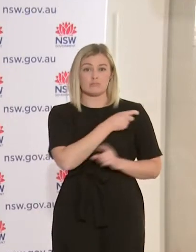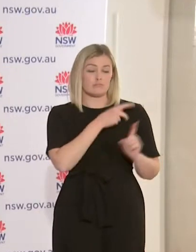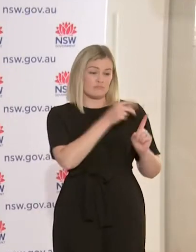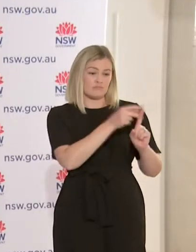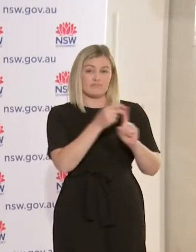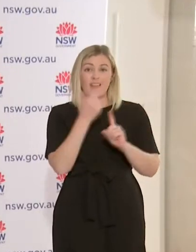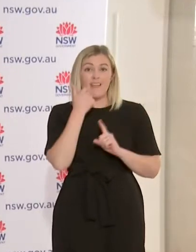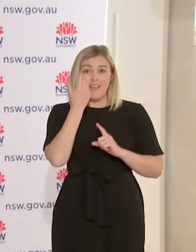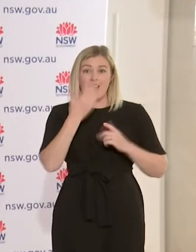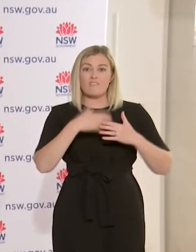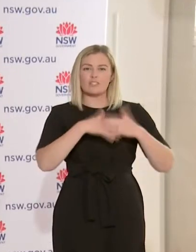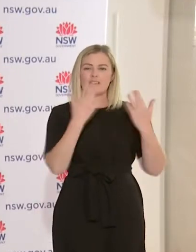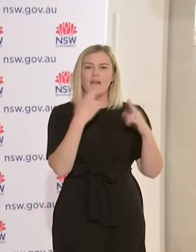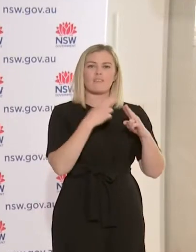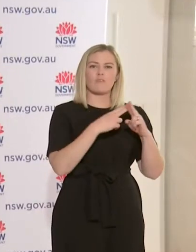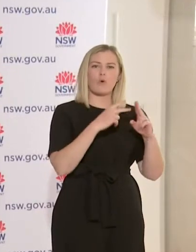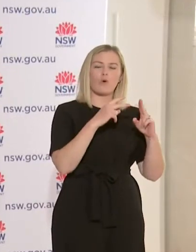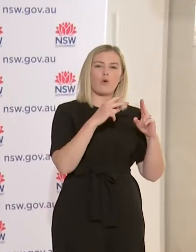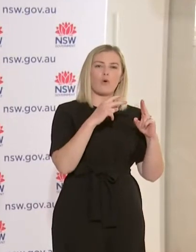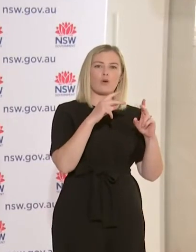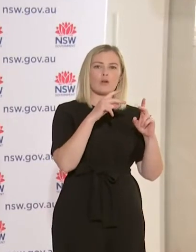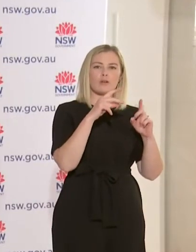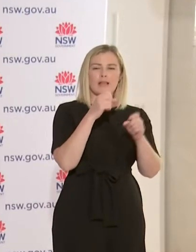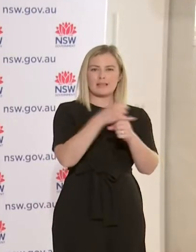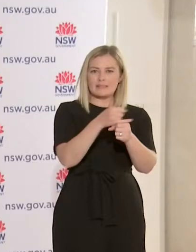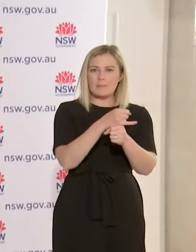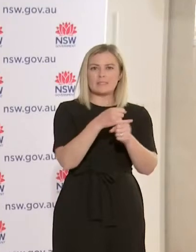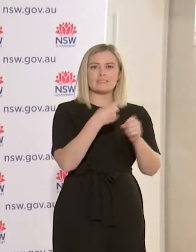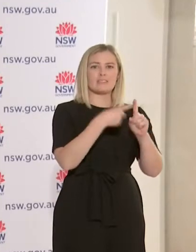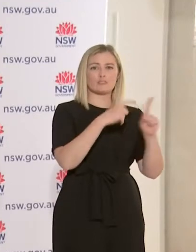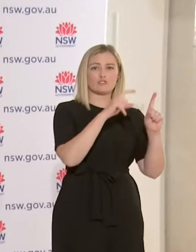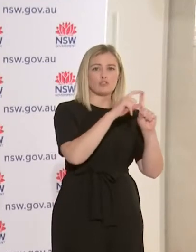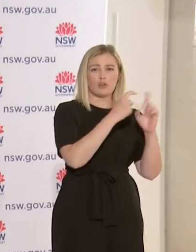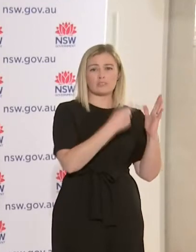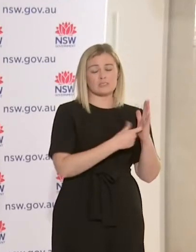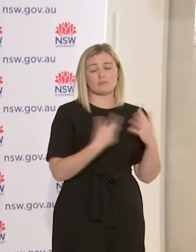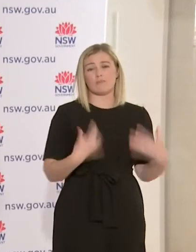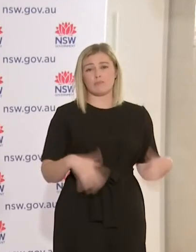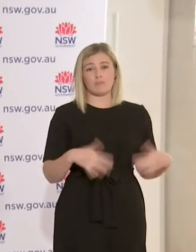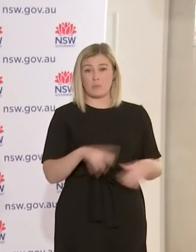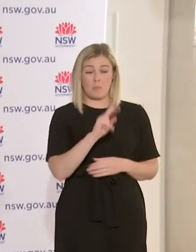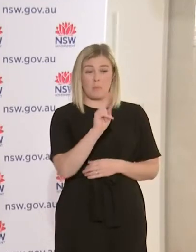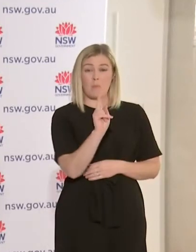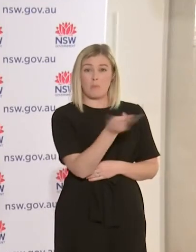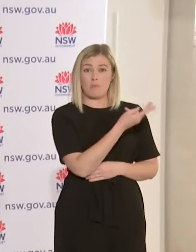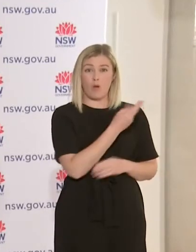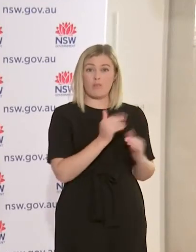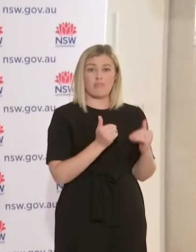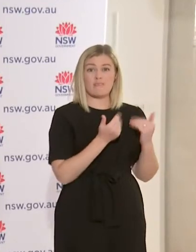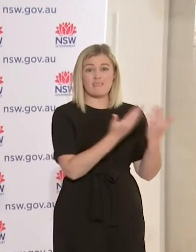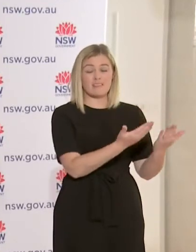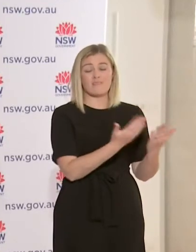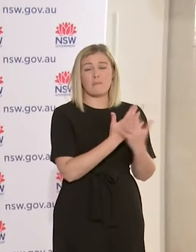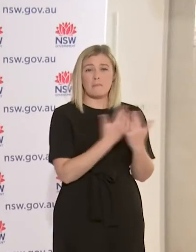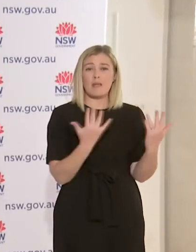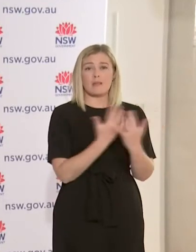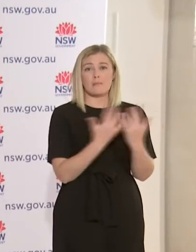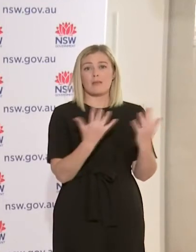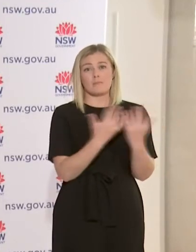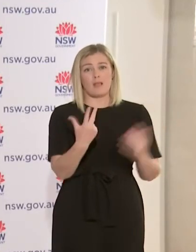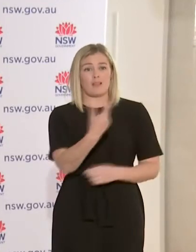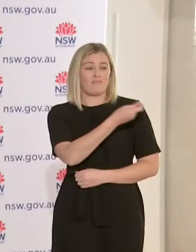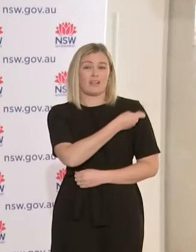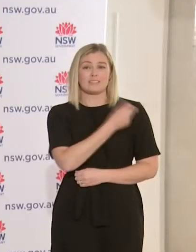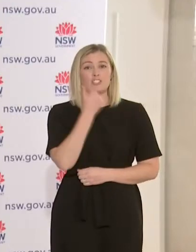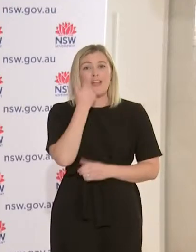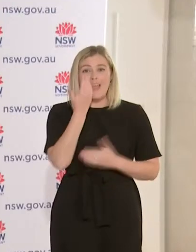varies a little bit and it's lower on the weekends, but our GPs have also been incredibly stellar, giving in the order of 70 to 80,000 doses a day.